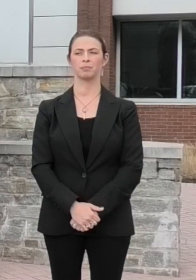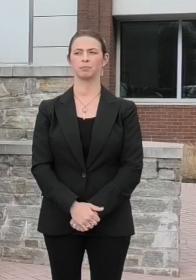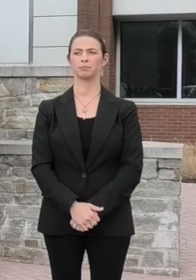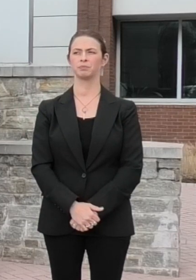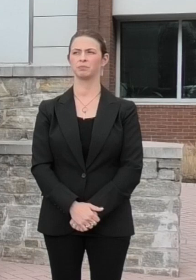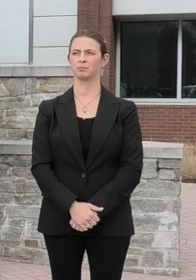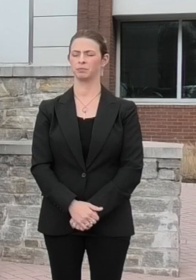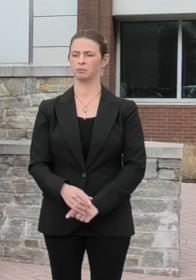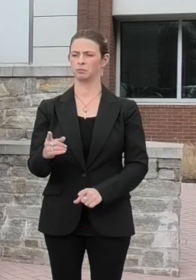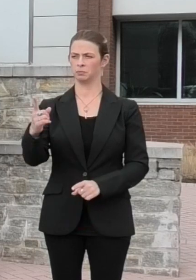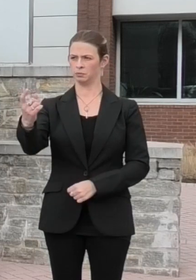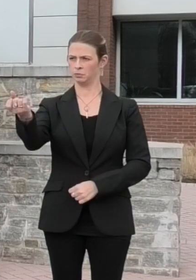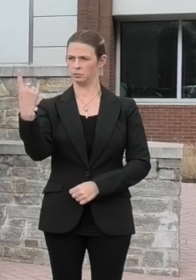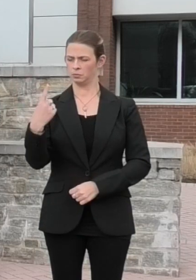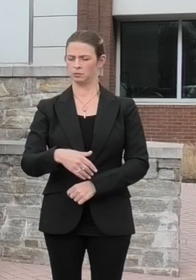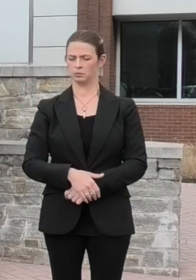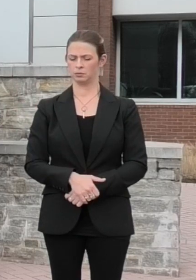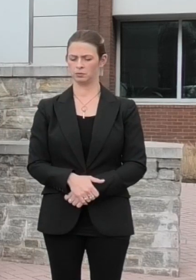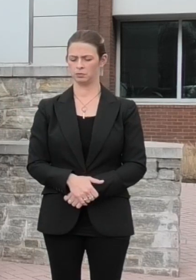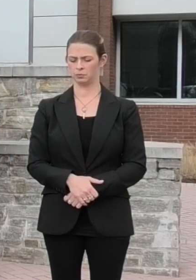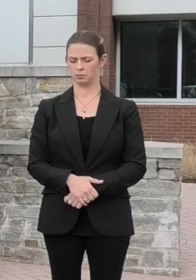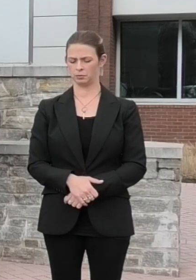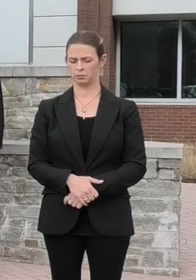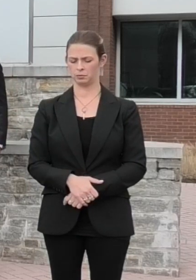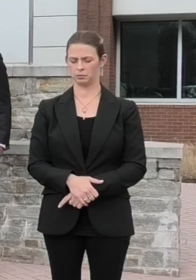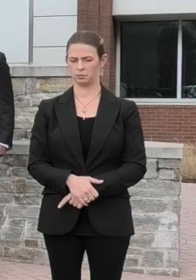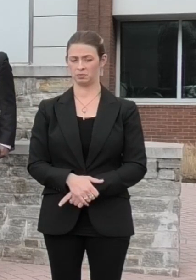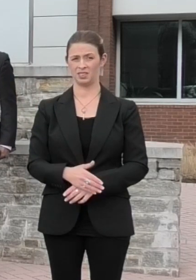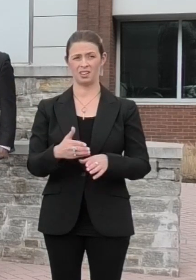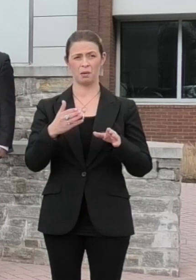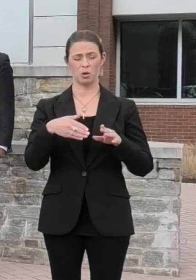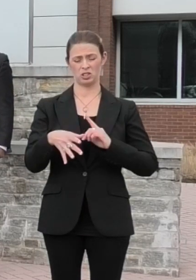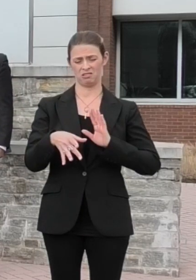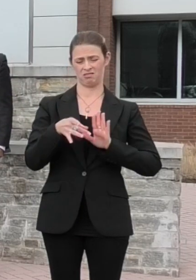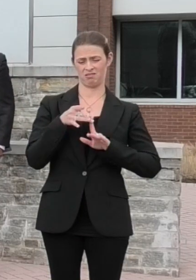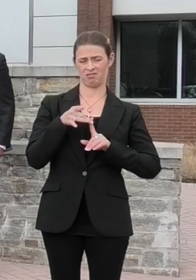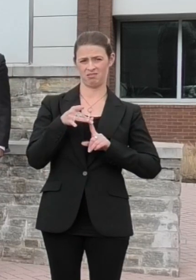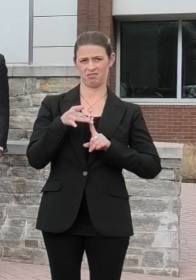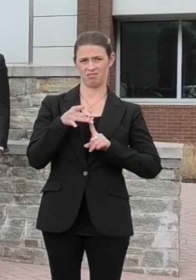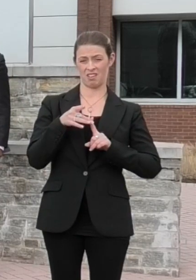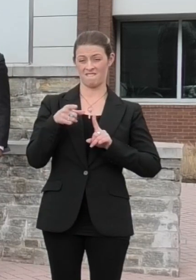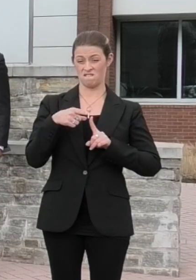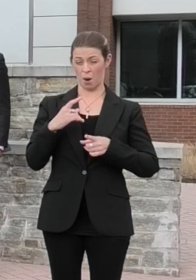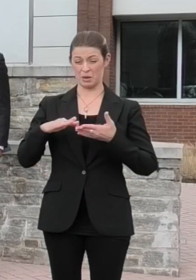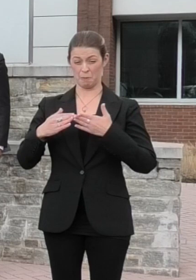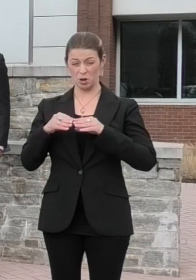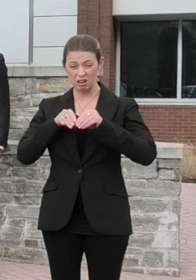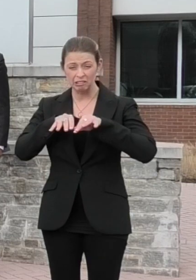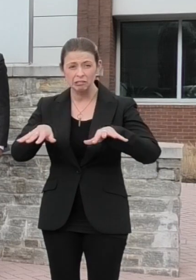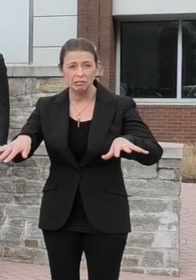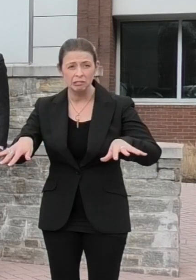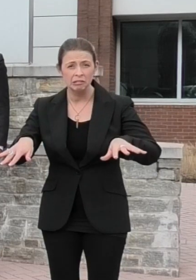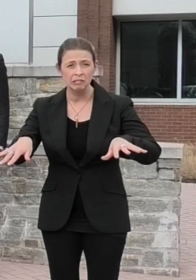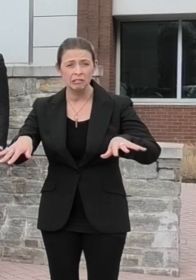Did this person contract it through community spreading? This person,